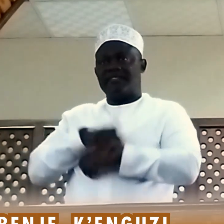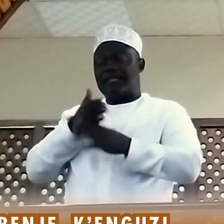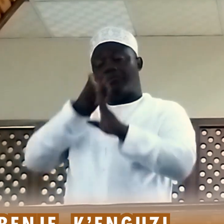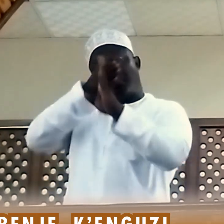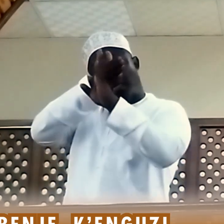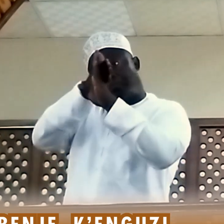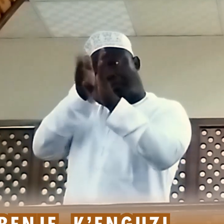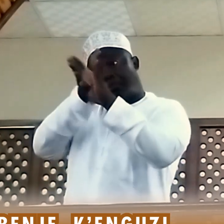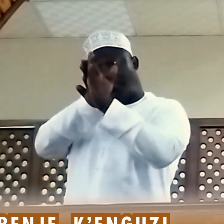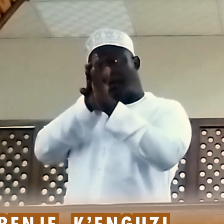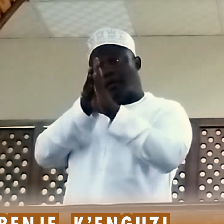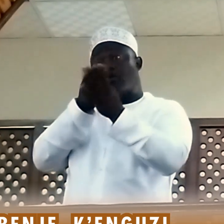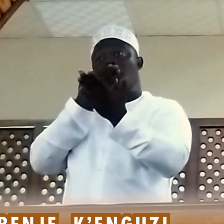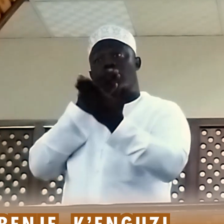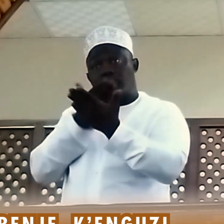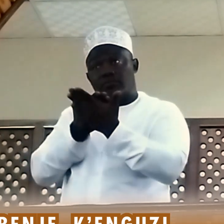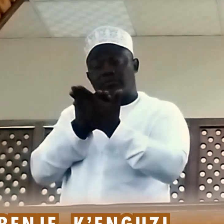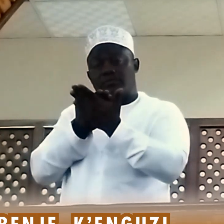okuwabula okulungi